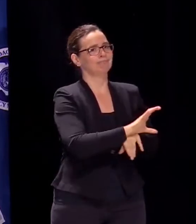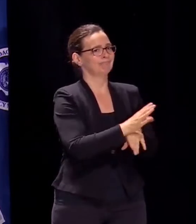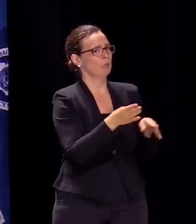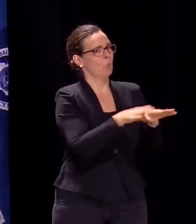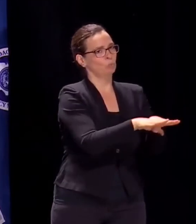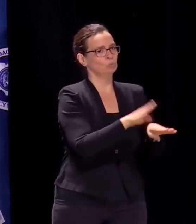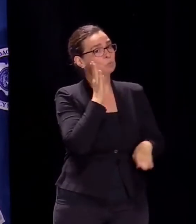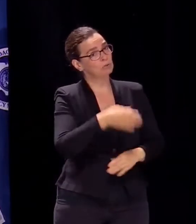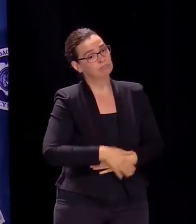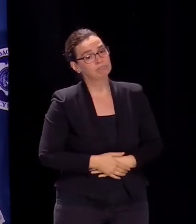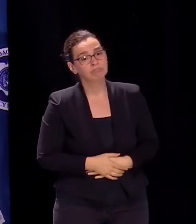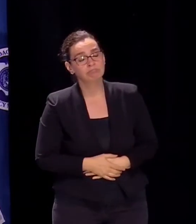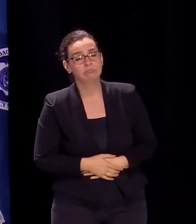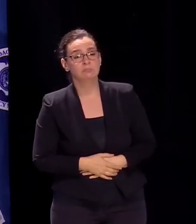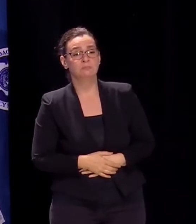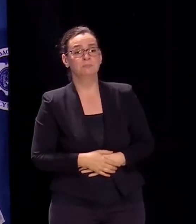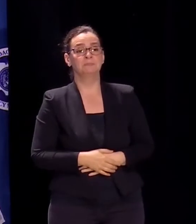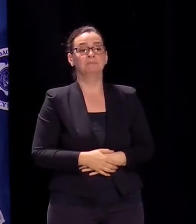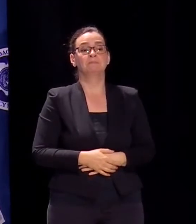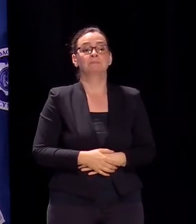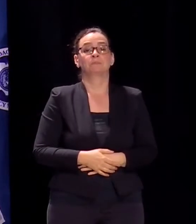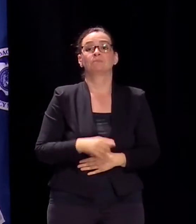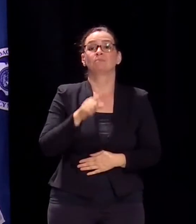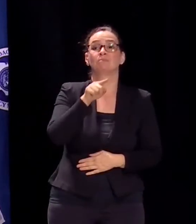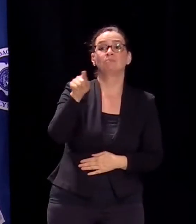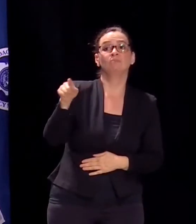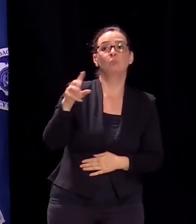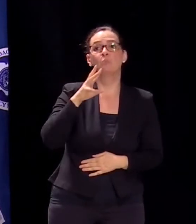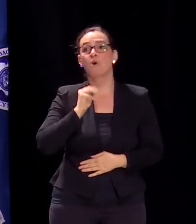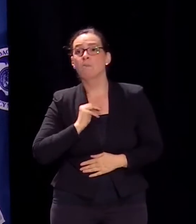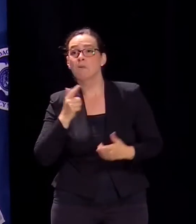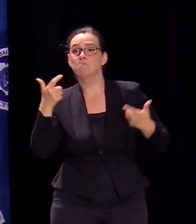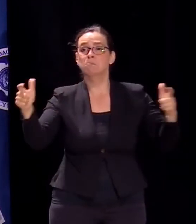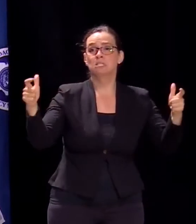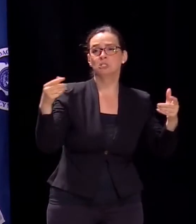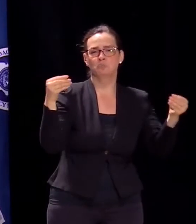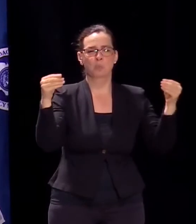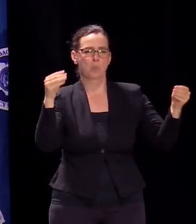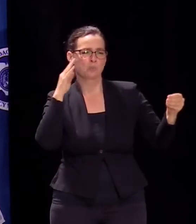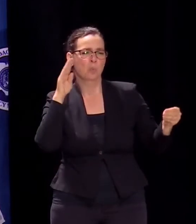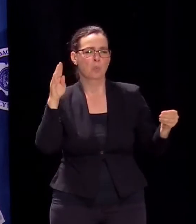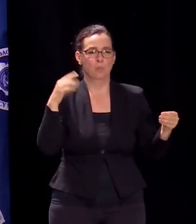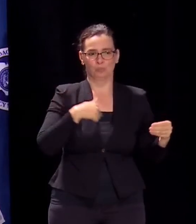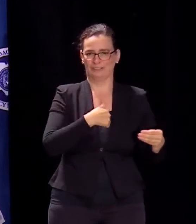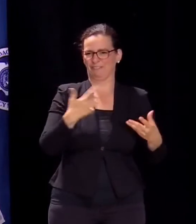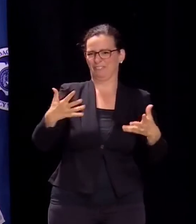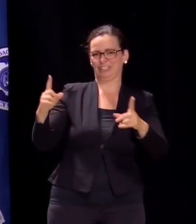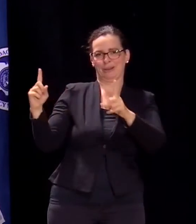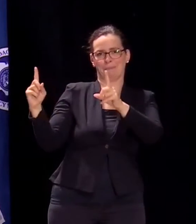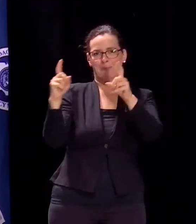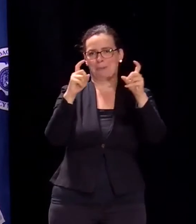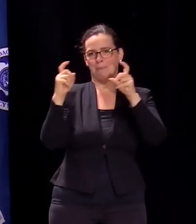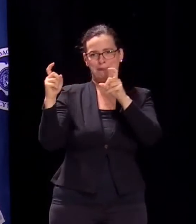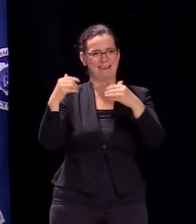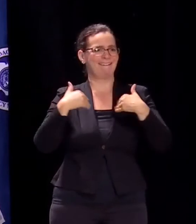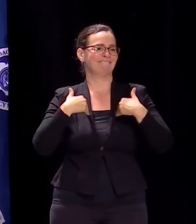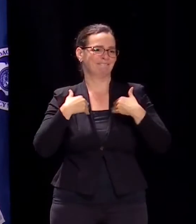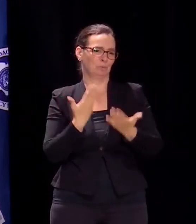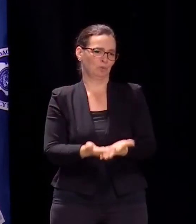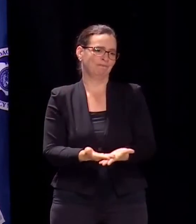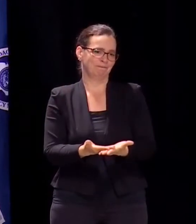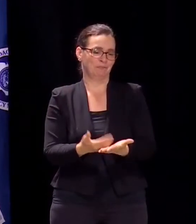photographs. Their corporate headquarters have been put on full notice, and fines are coming. So folks, a lot of these